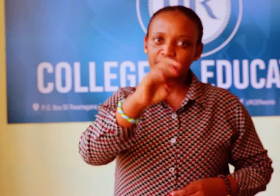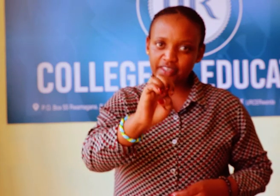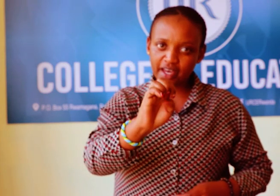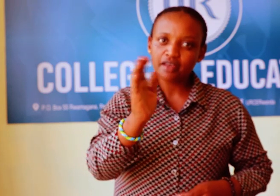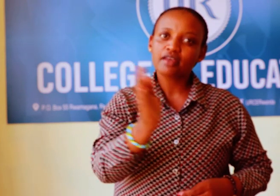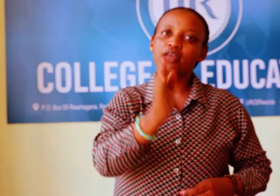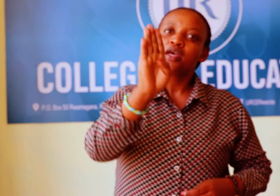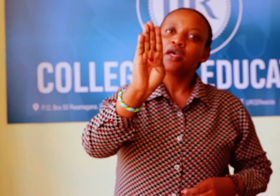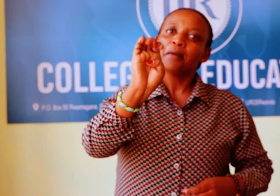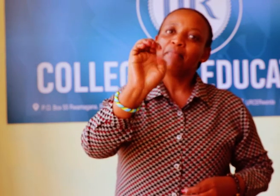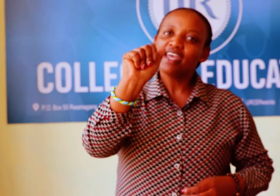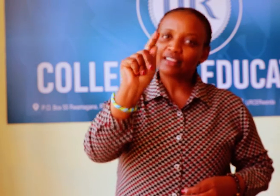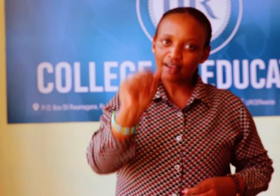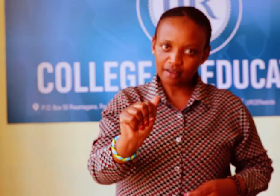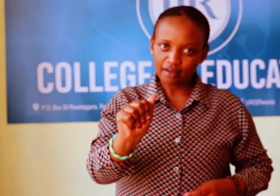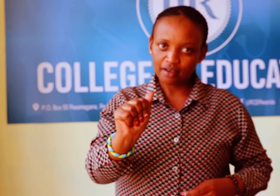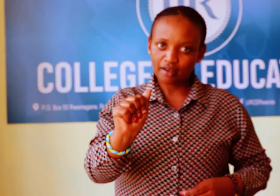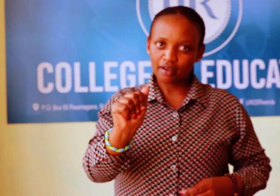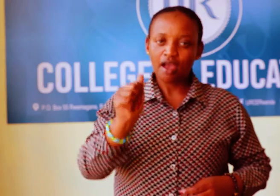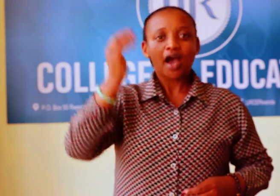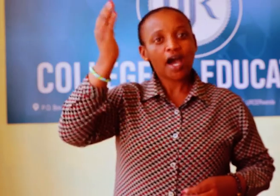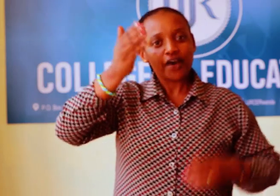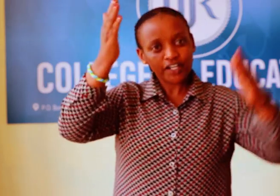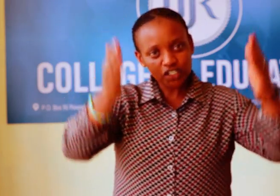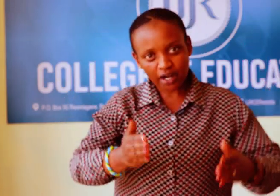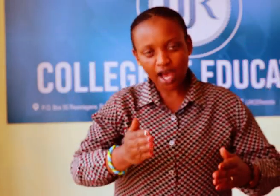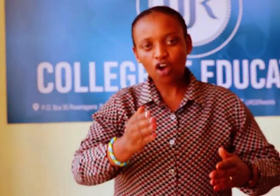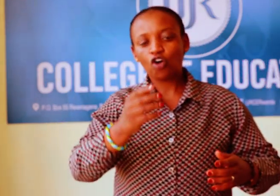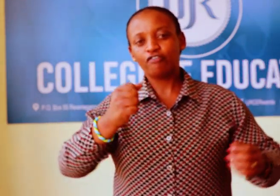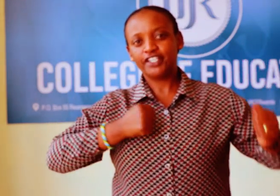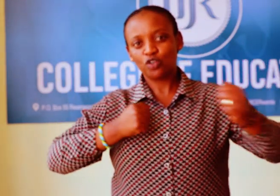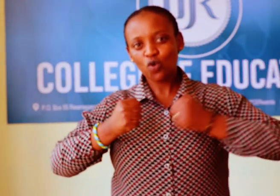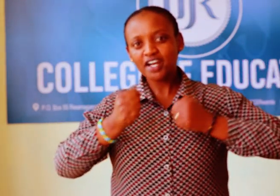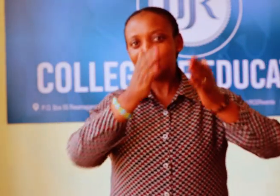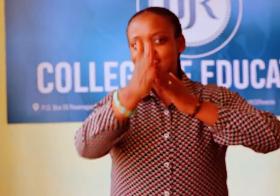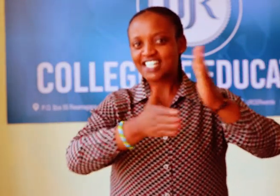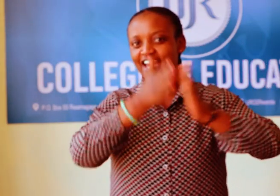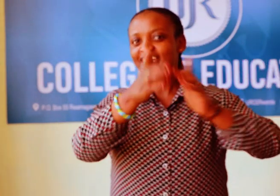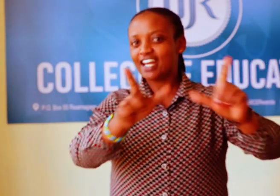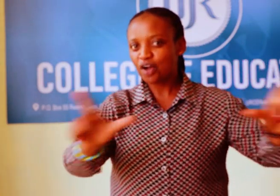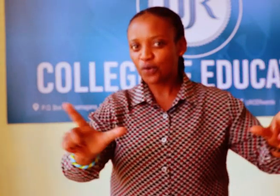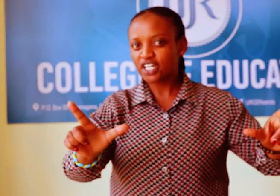Uwinyange, Beata, a lecturer of the Rwandan Sign Language.